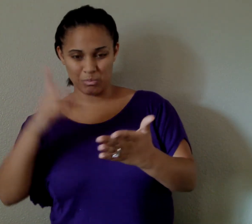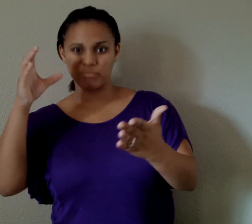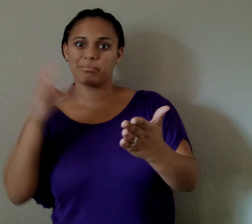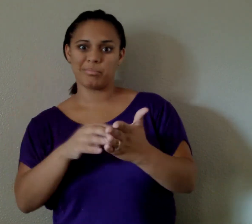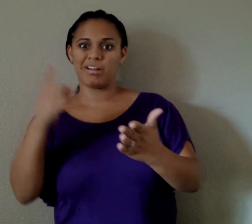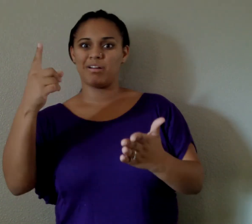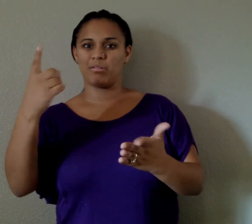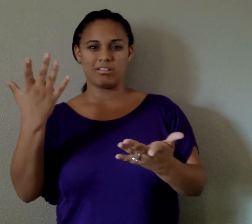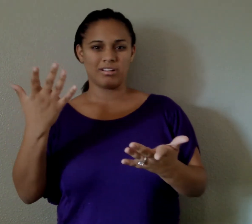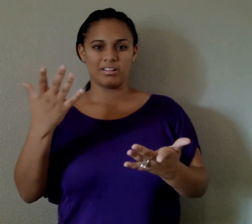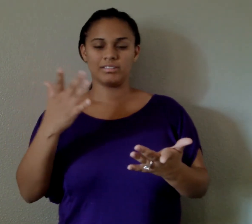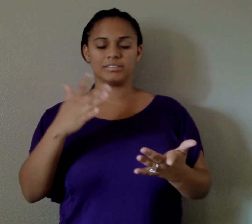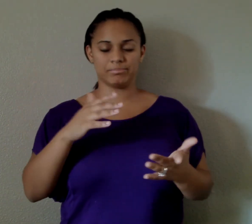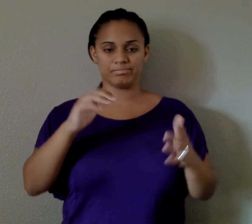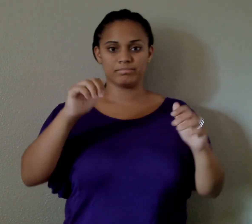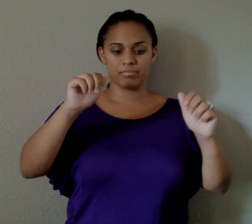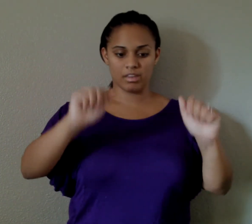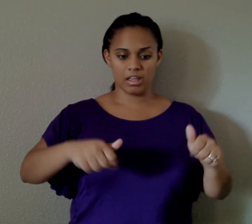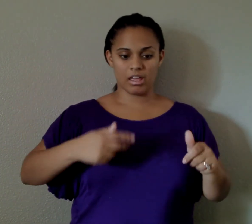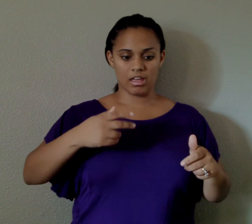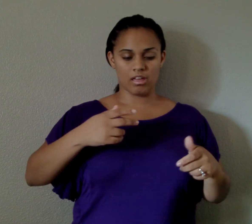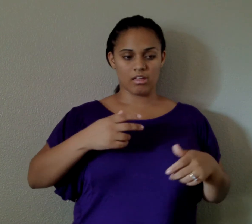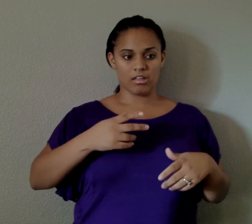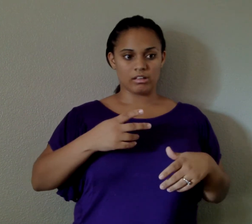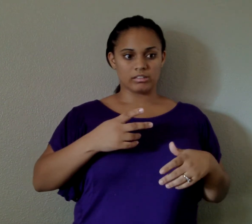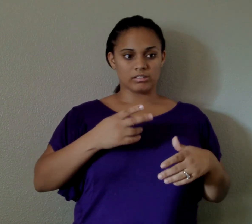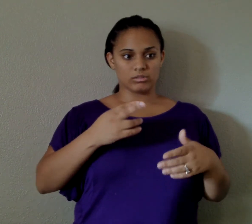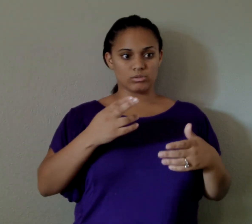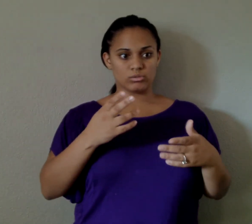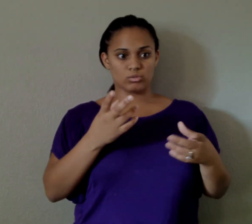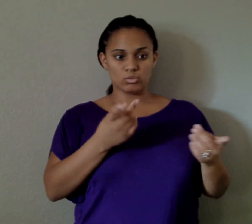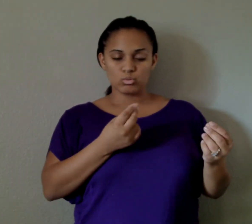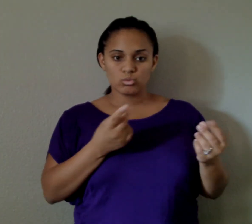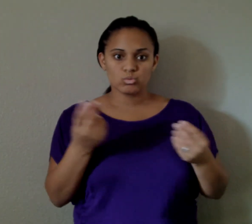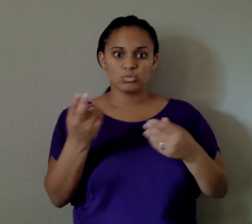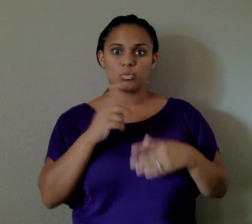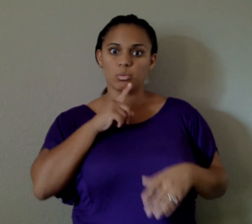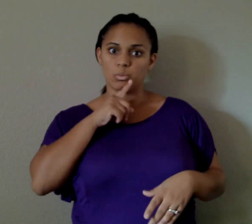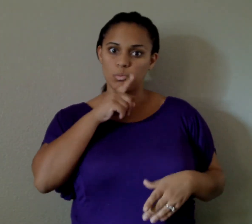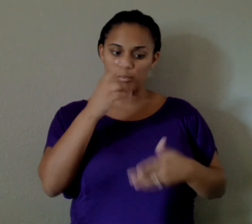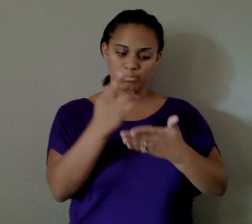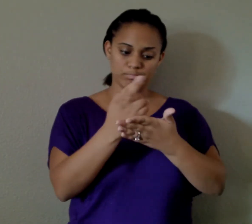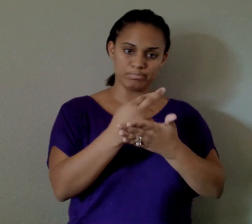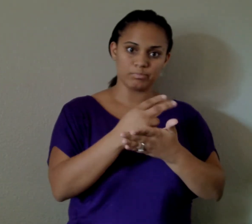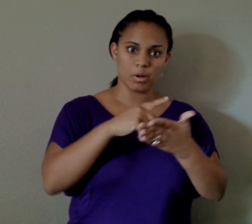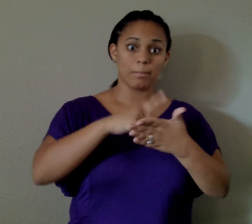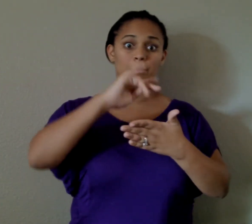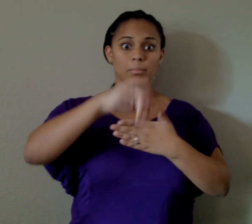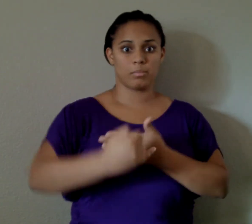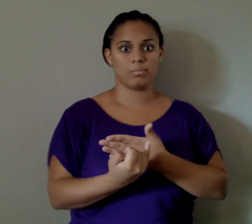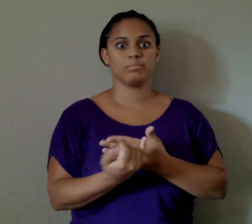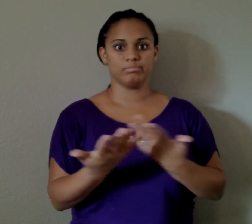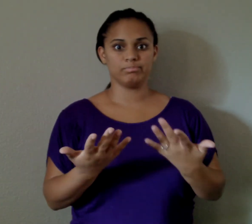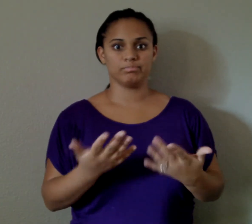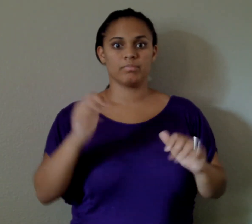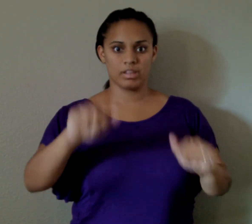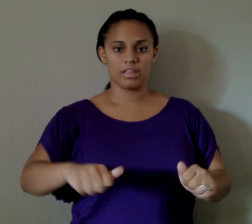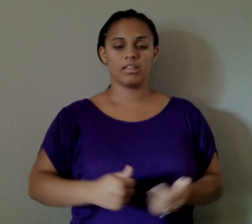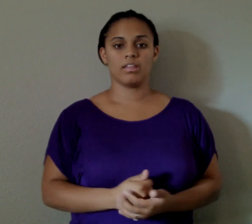to do a real research project. So they look at these titles and main ideas, and then they go off and